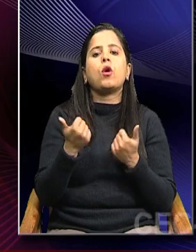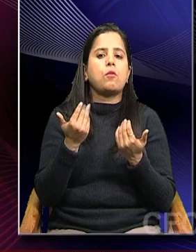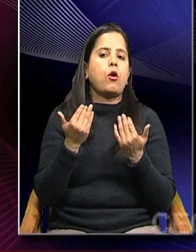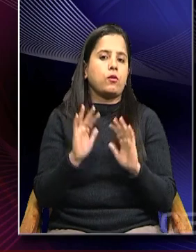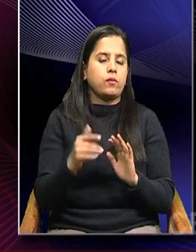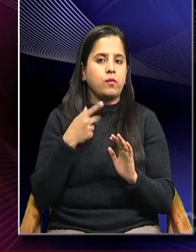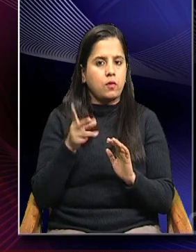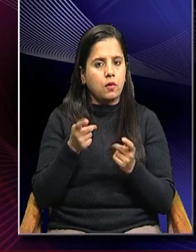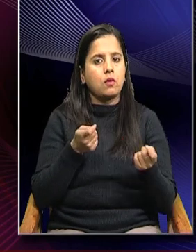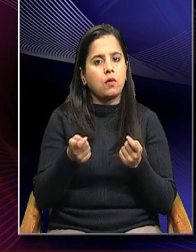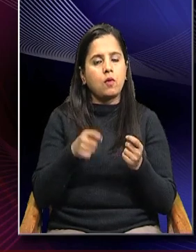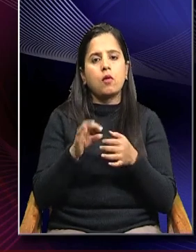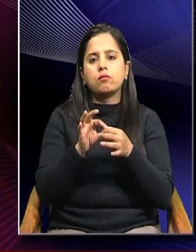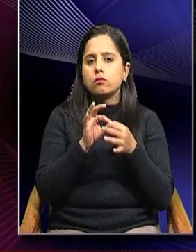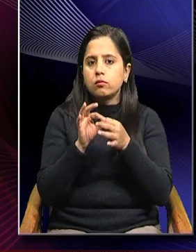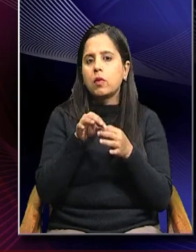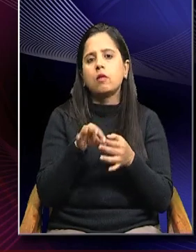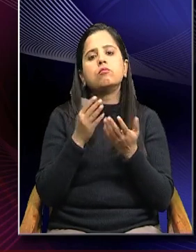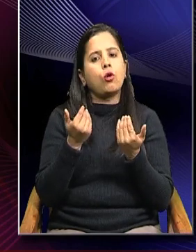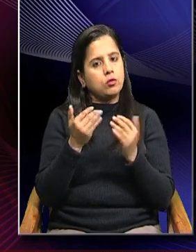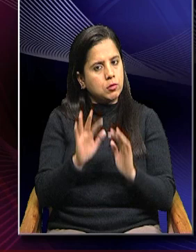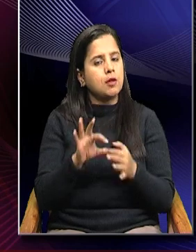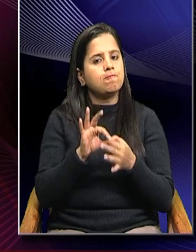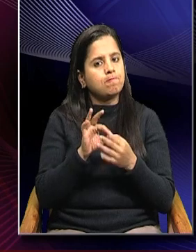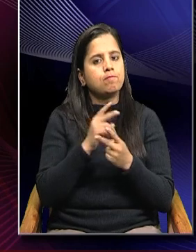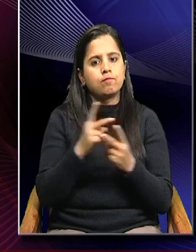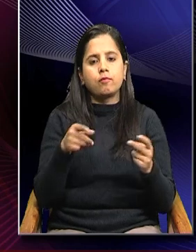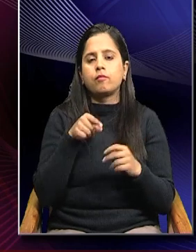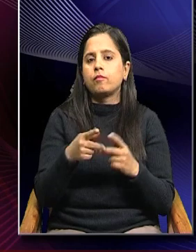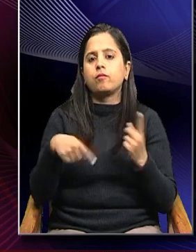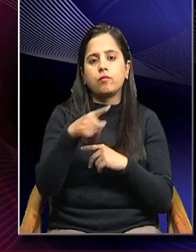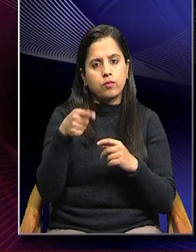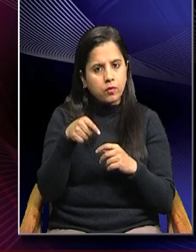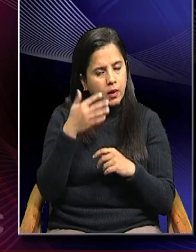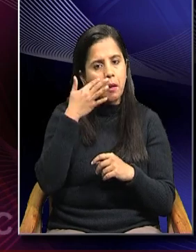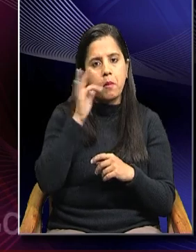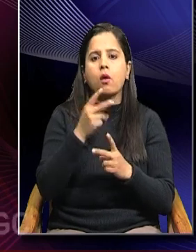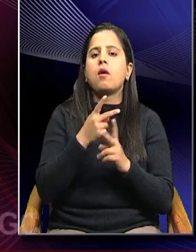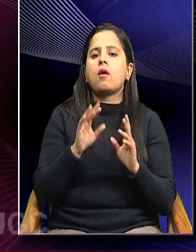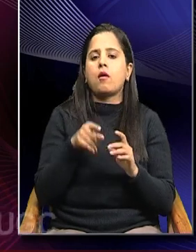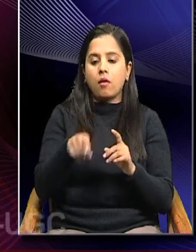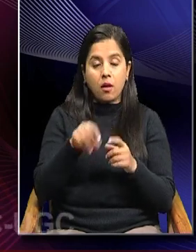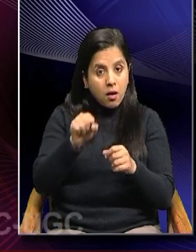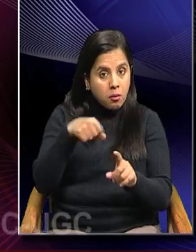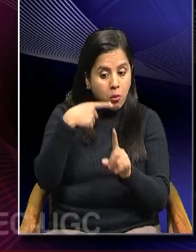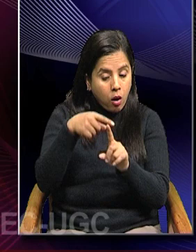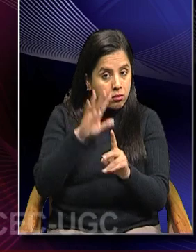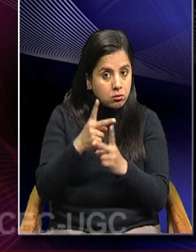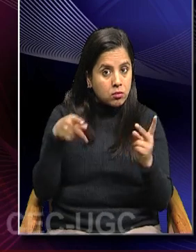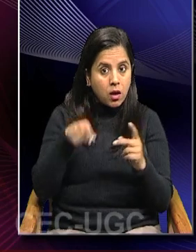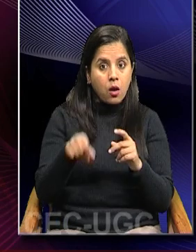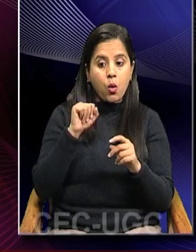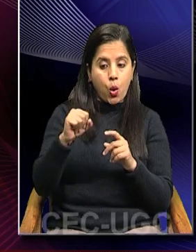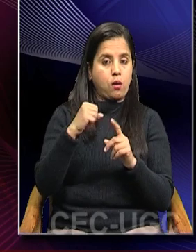again maintain a cordial relationship with them. So that is something which is very important. So effective partnership or